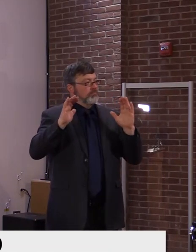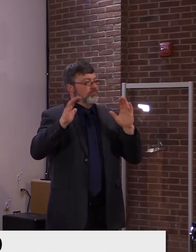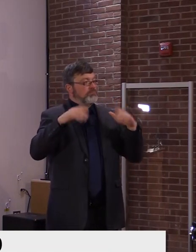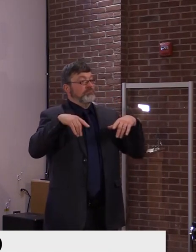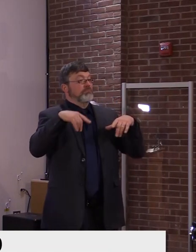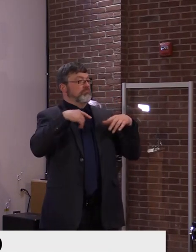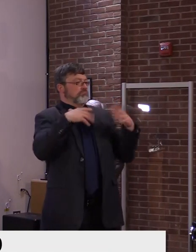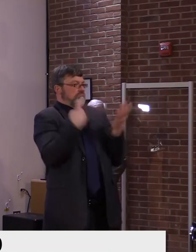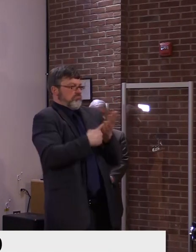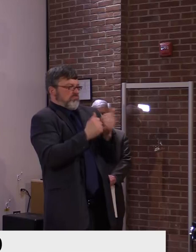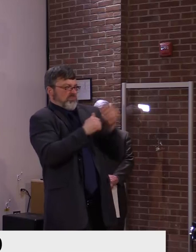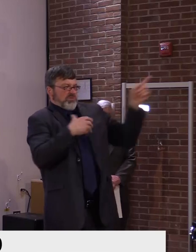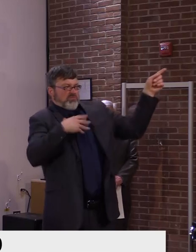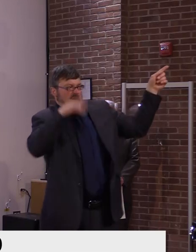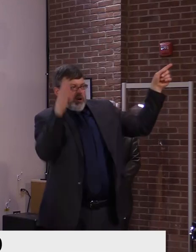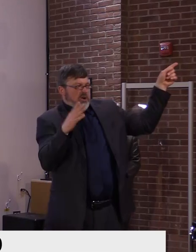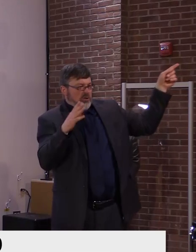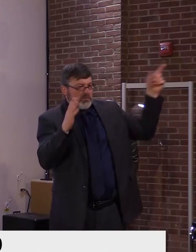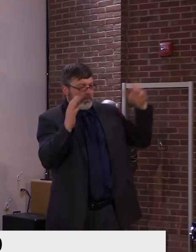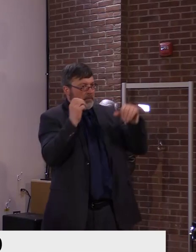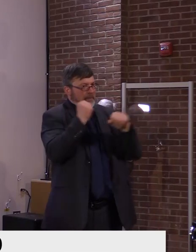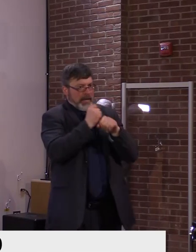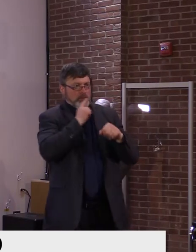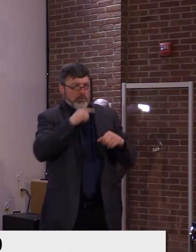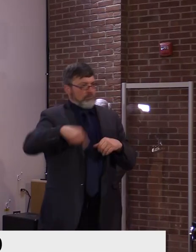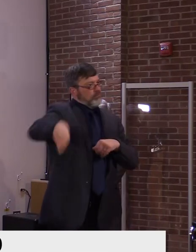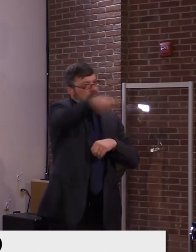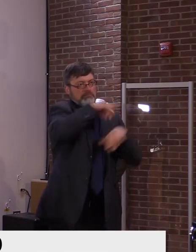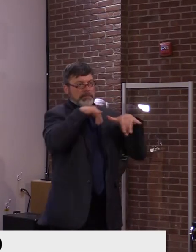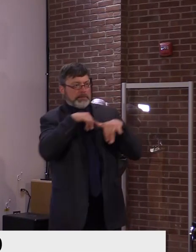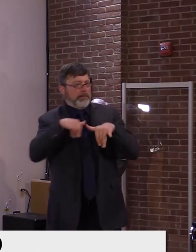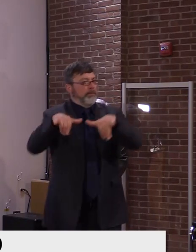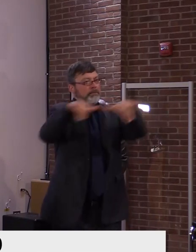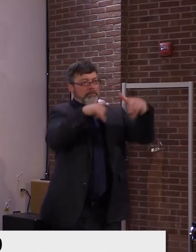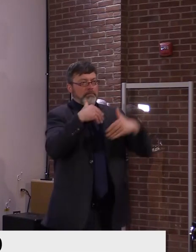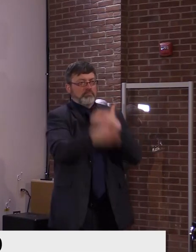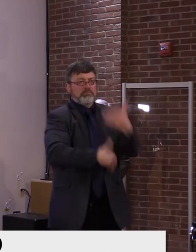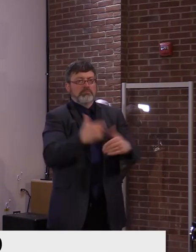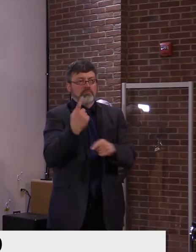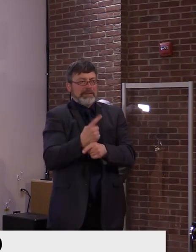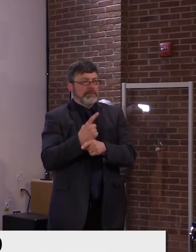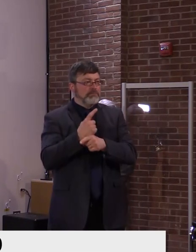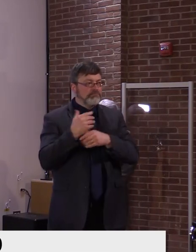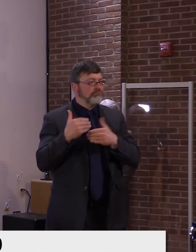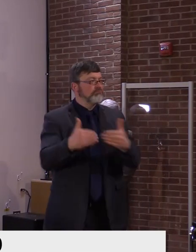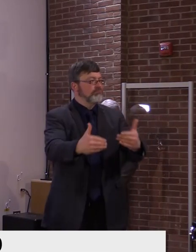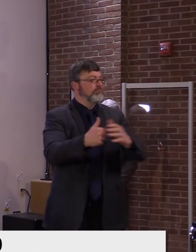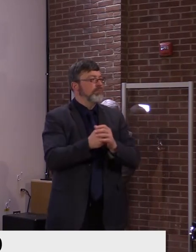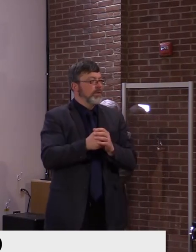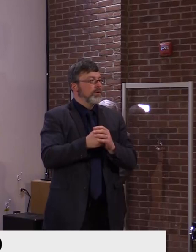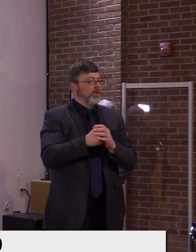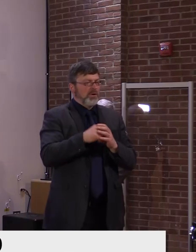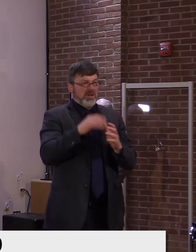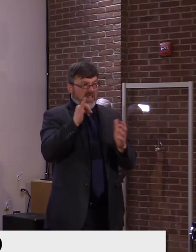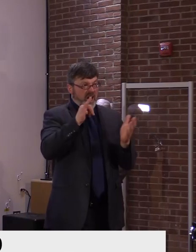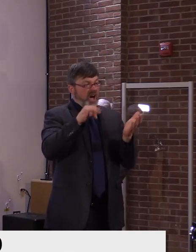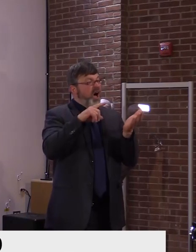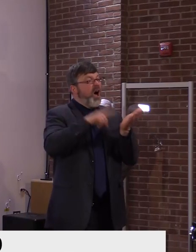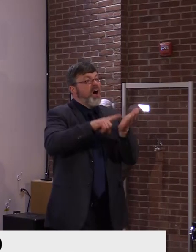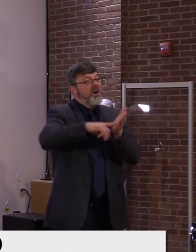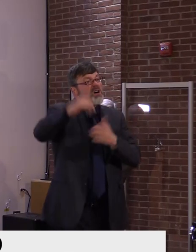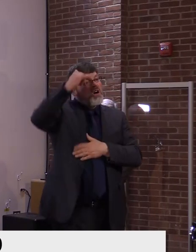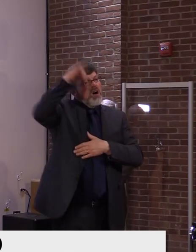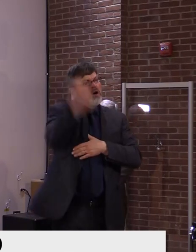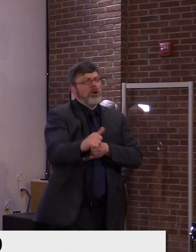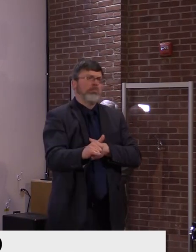doing. And I believe that they will have recommendations in the next couple of days so that providers can treat if